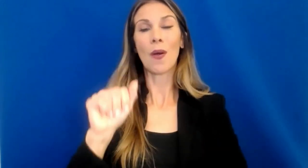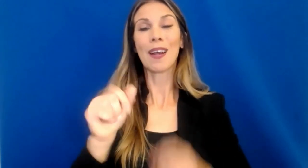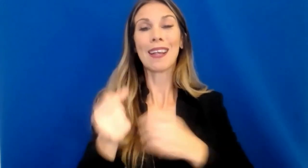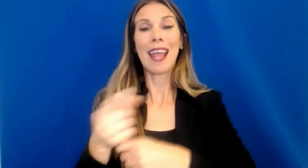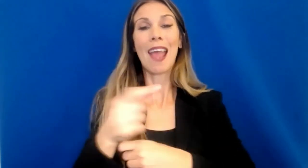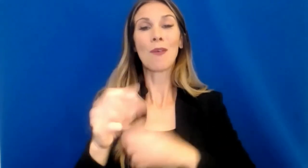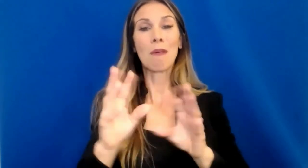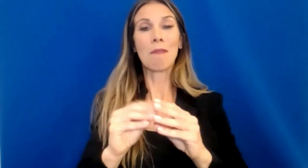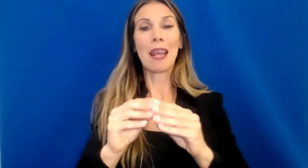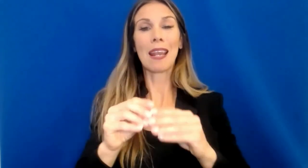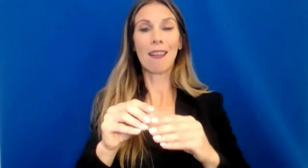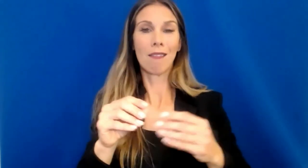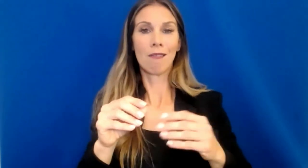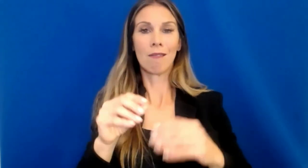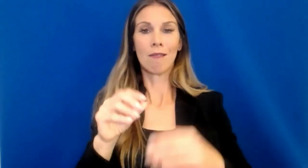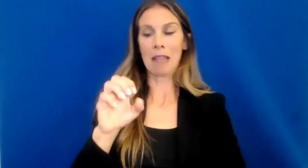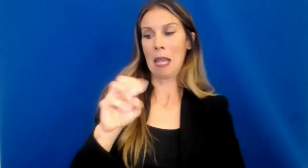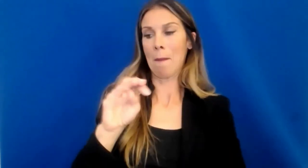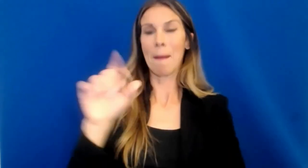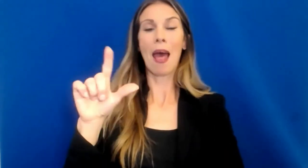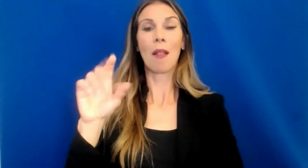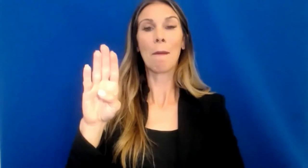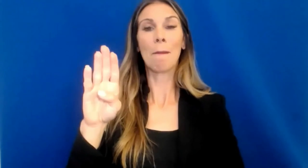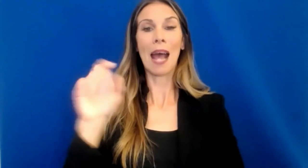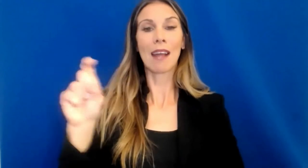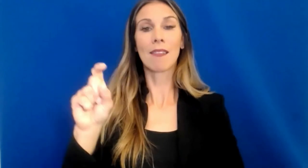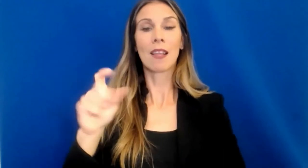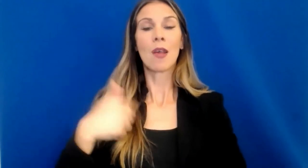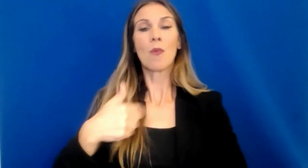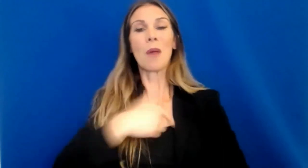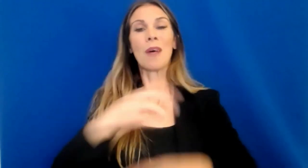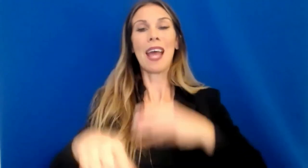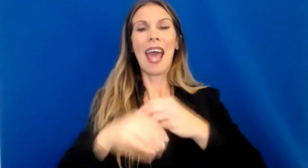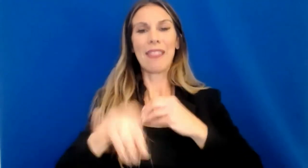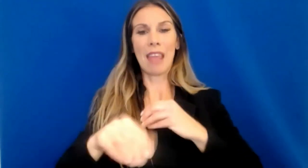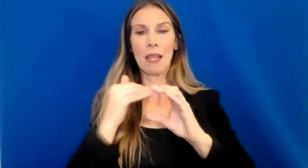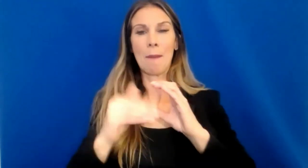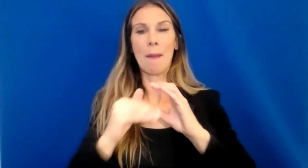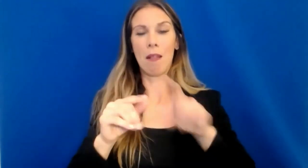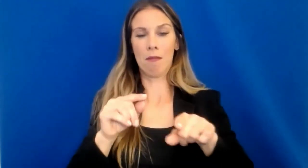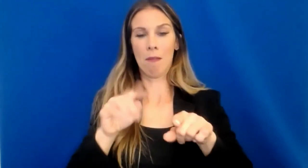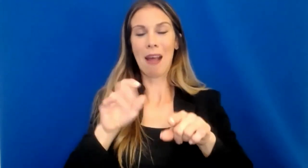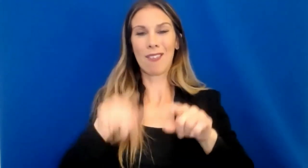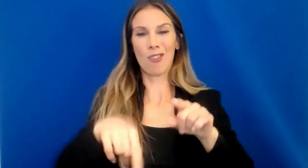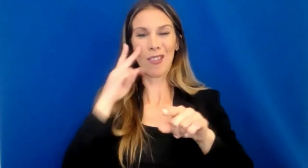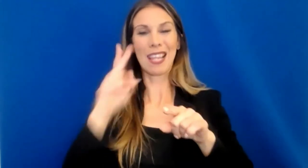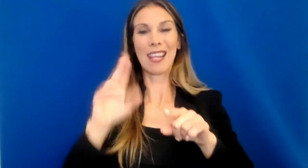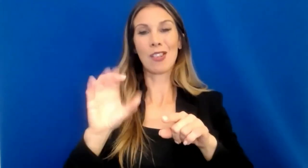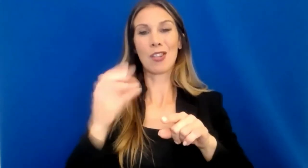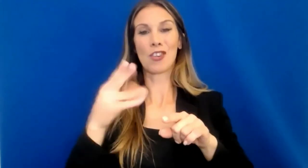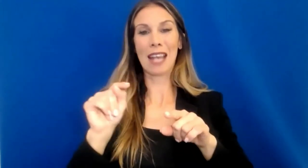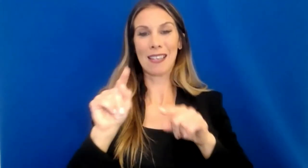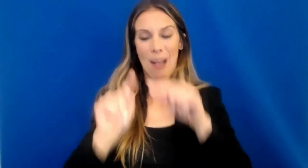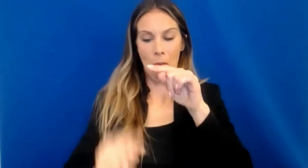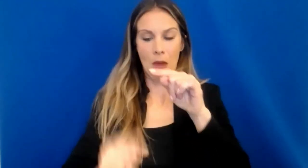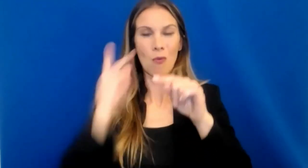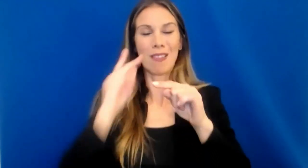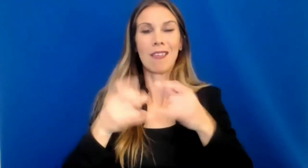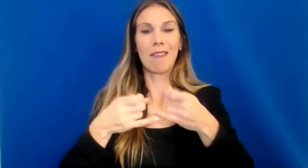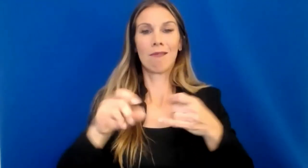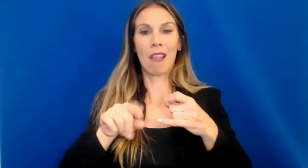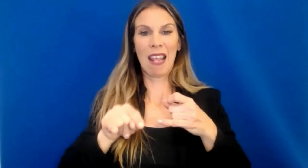will put that email address in the chat and just let us know how many breakouts you need for your